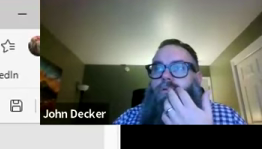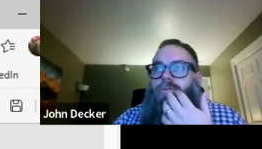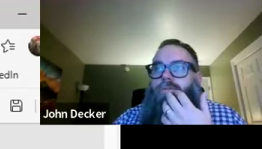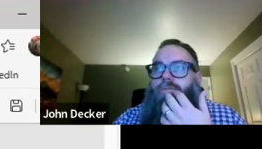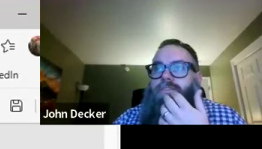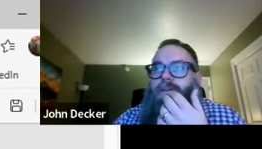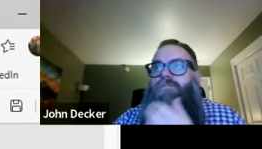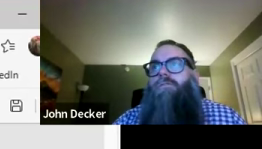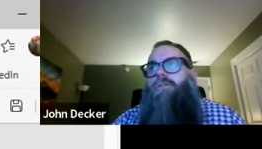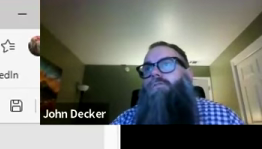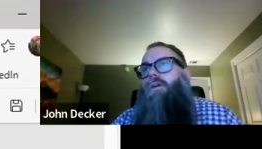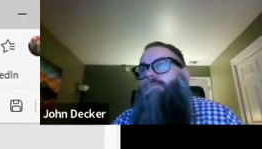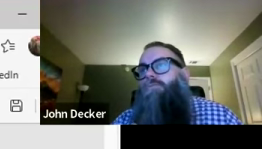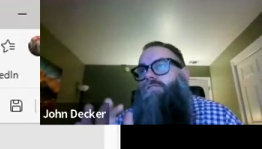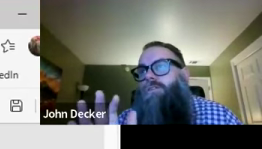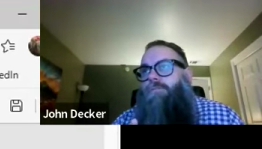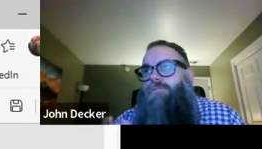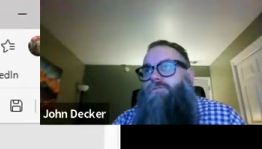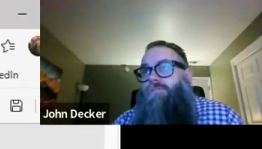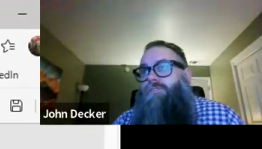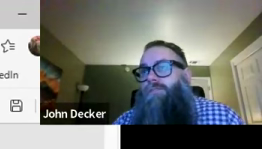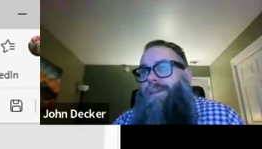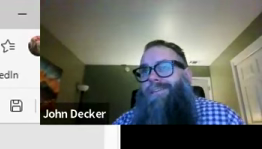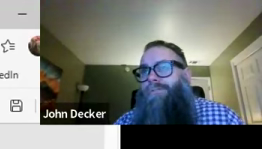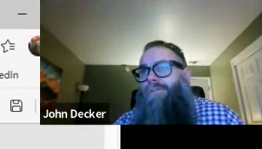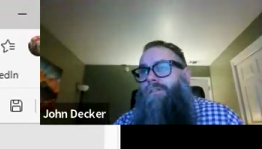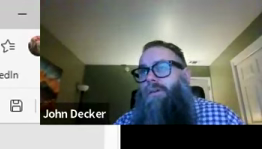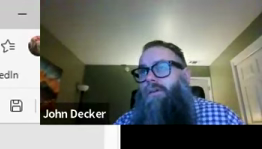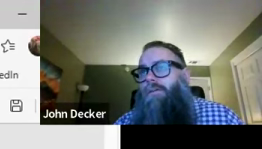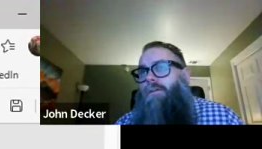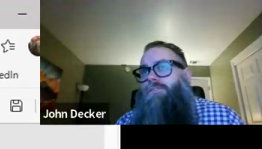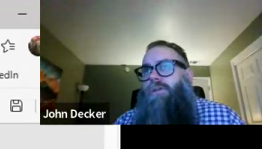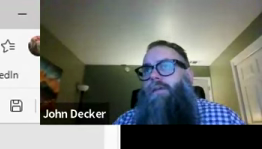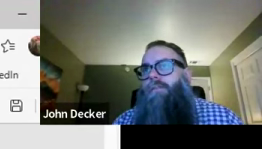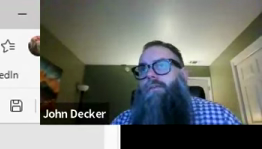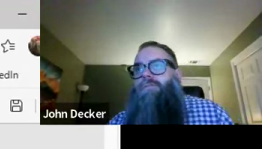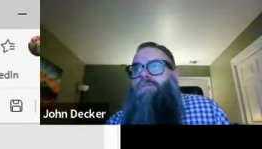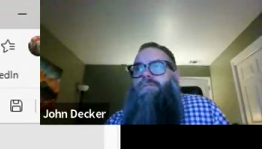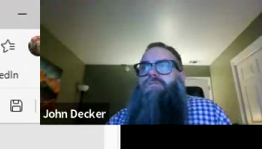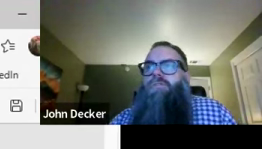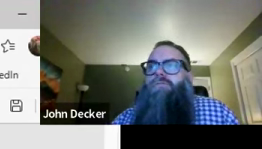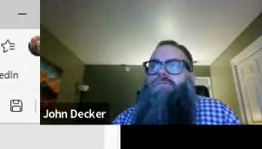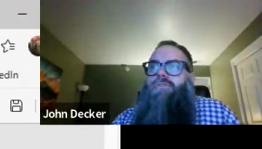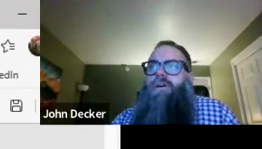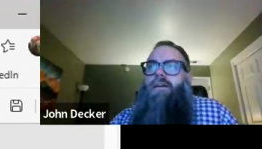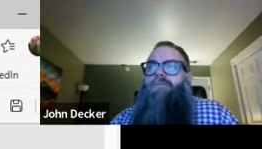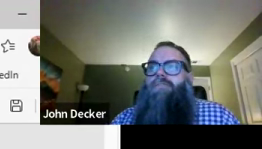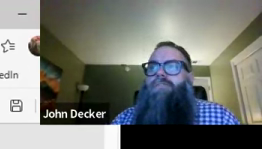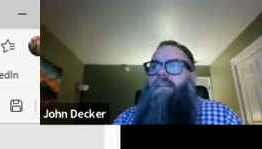there's also this measure, number and proportion of individuals who have achieved any of the following during the fiscal year